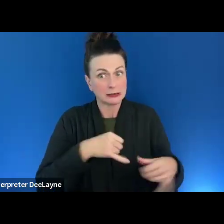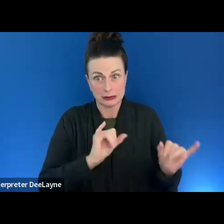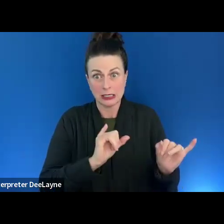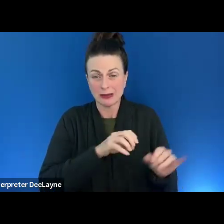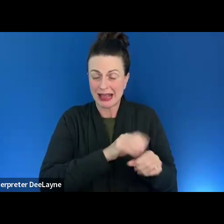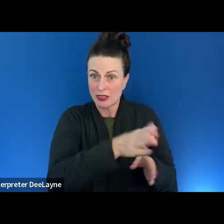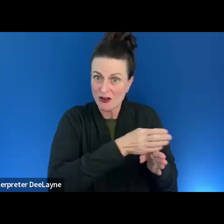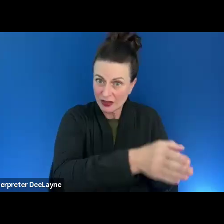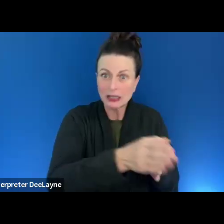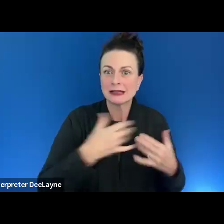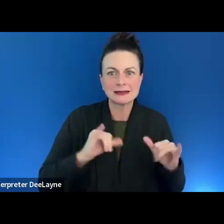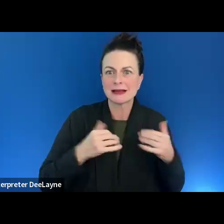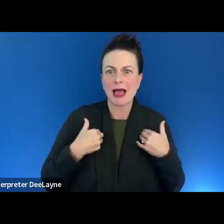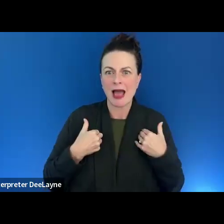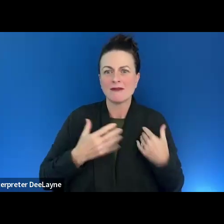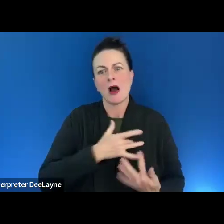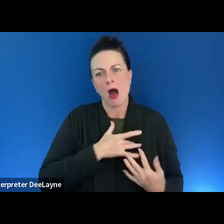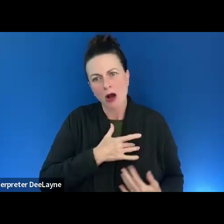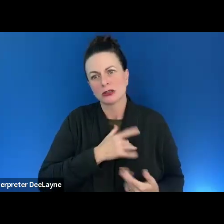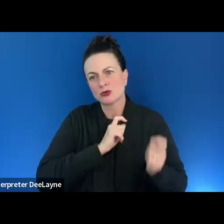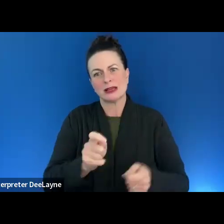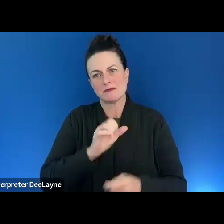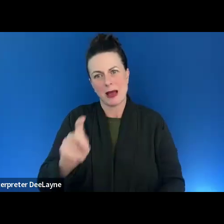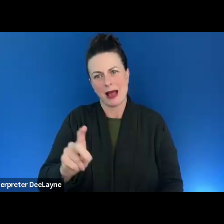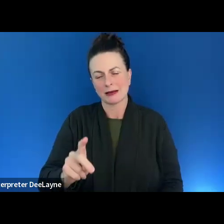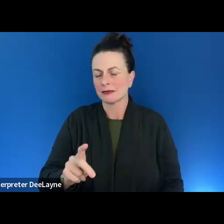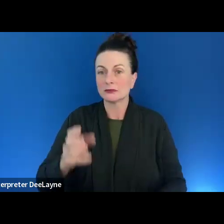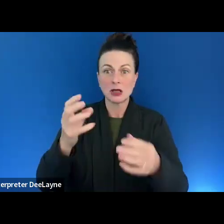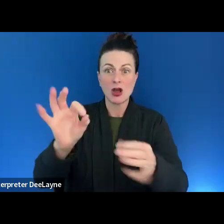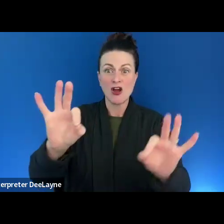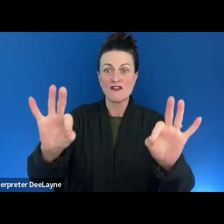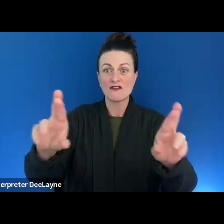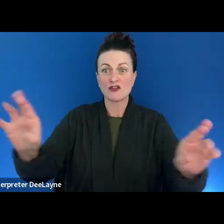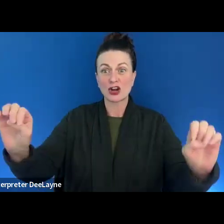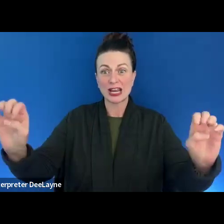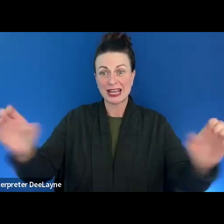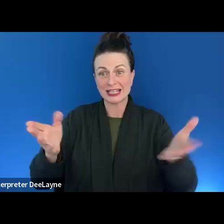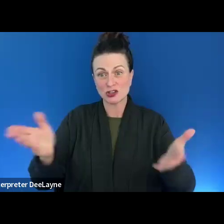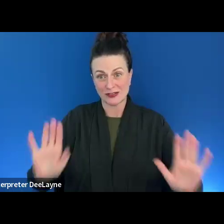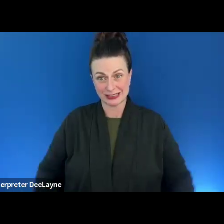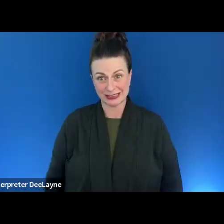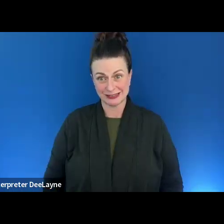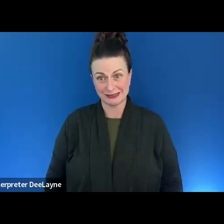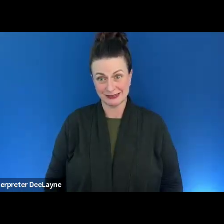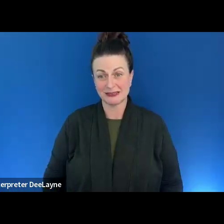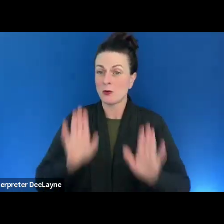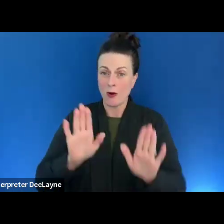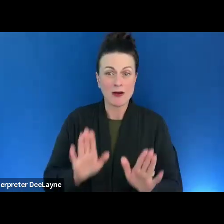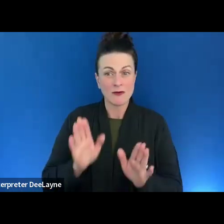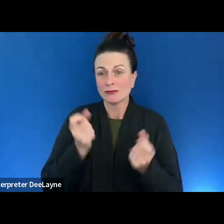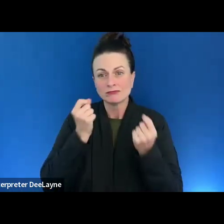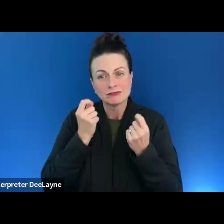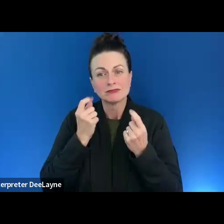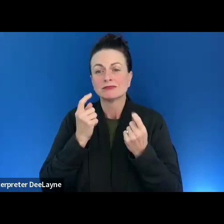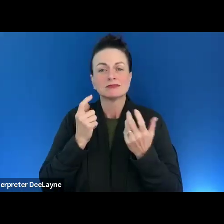in their fields and they still have that heart to give back. This is a completely free service and such a fantastic way to understand